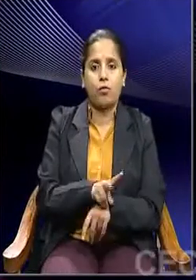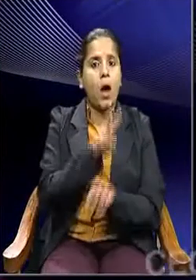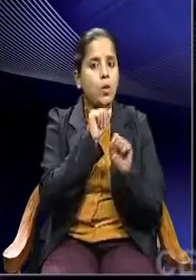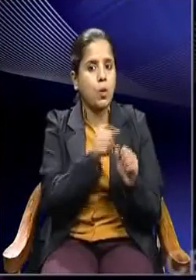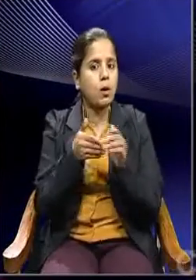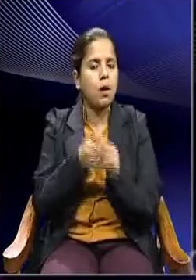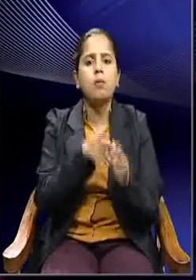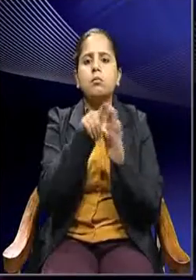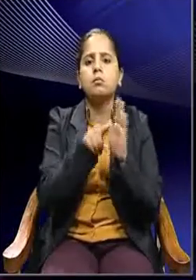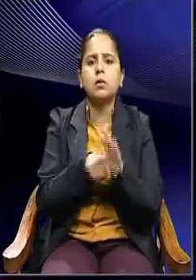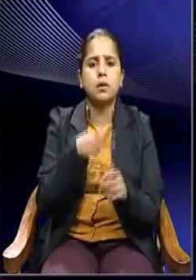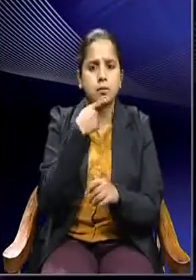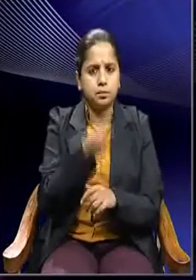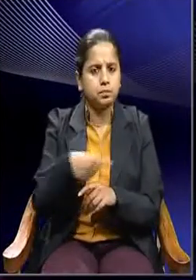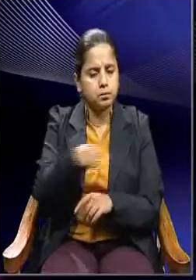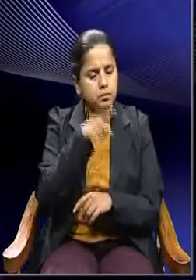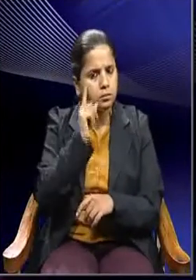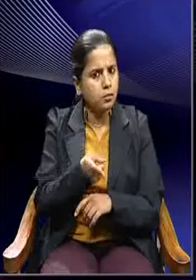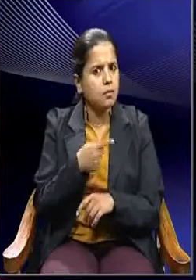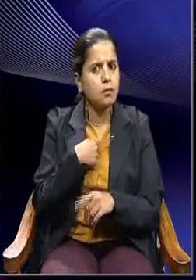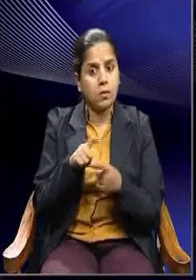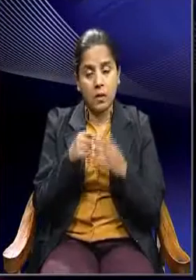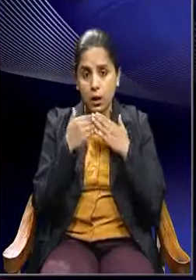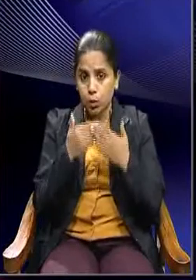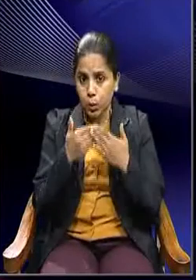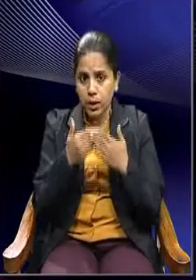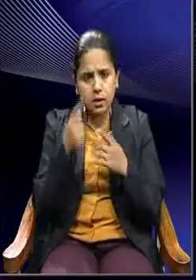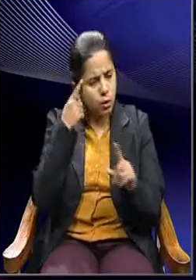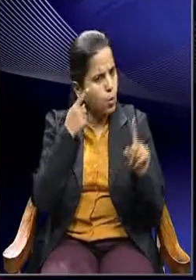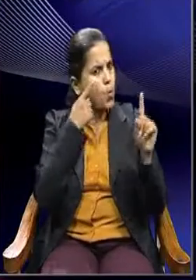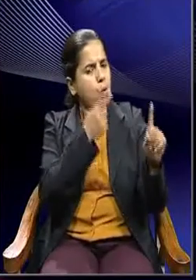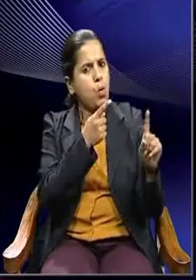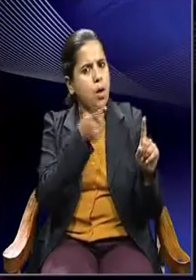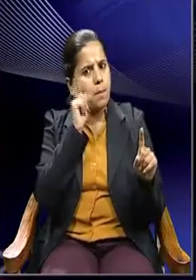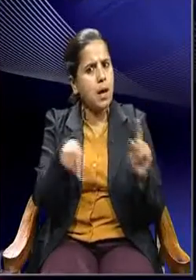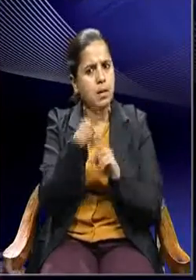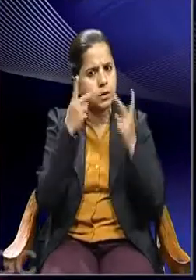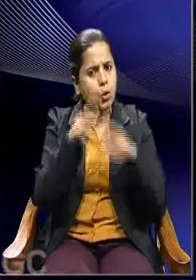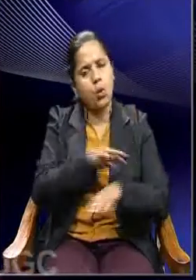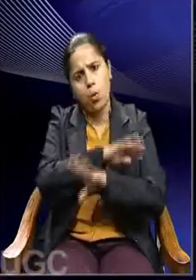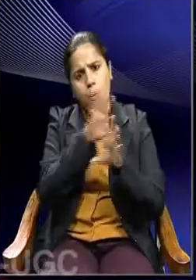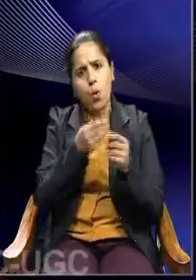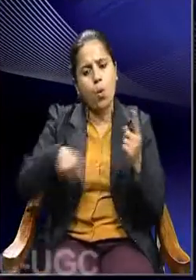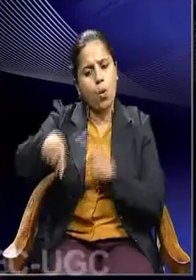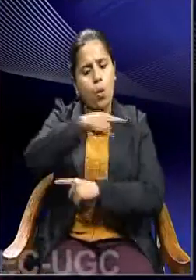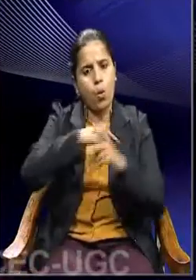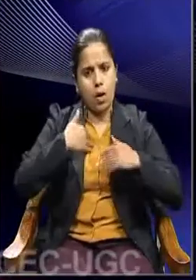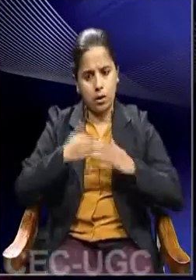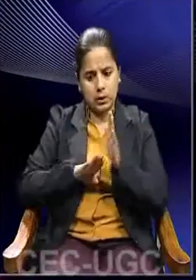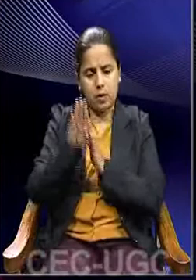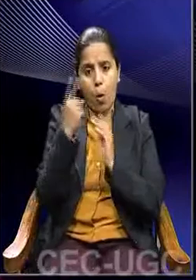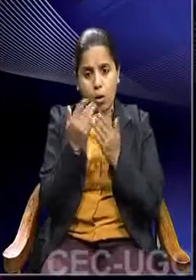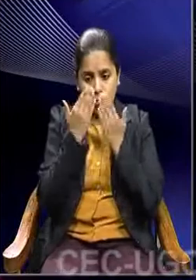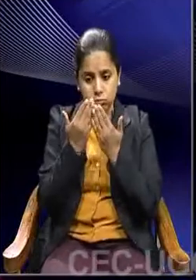is, it must be directed education. The goal must be looking at all round human